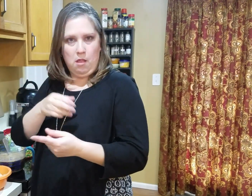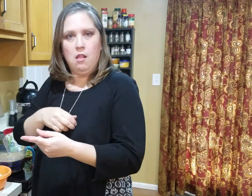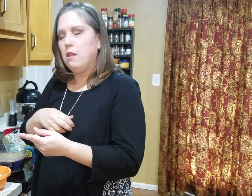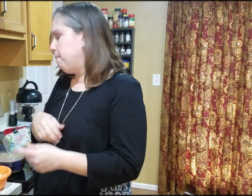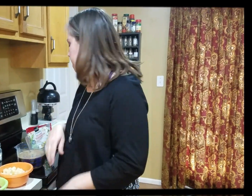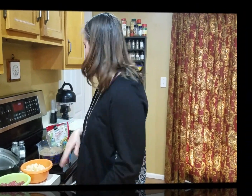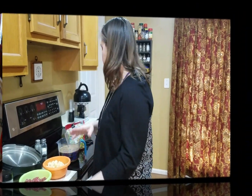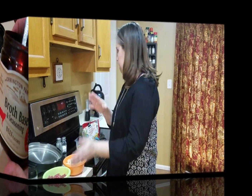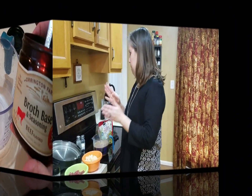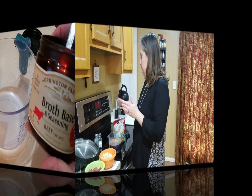liquid.